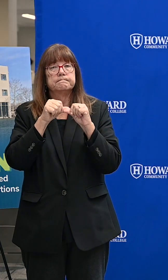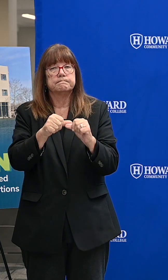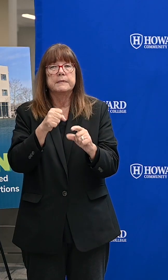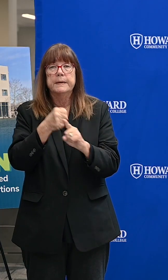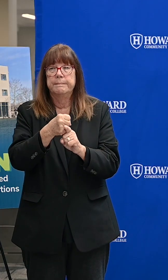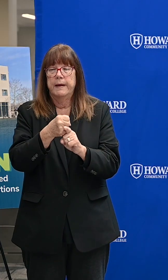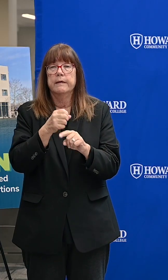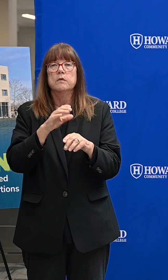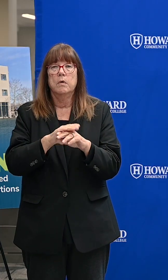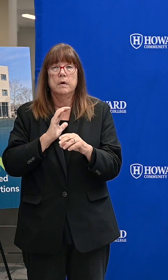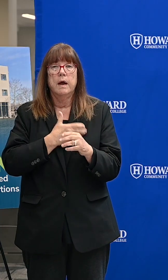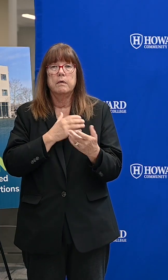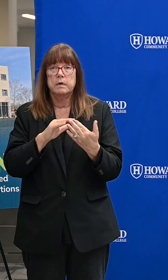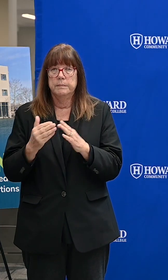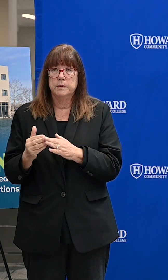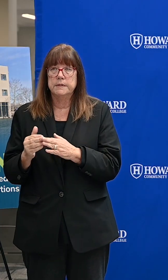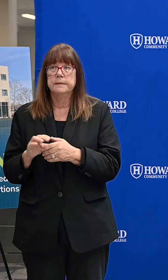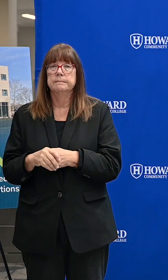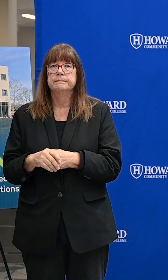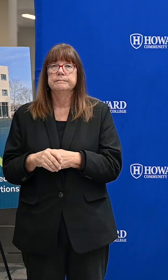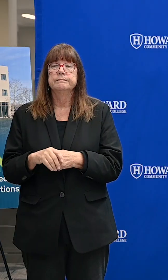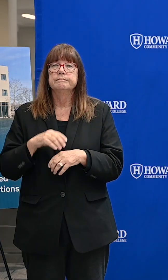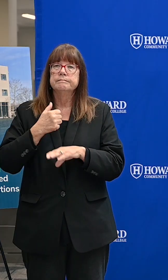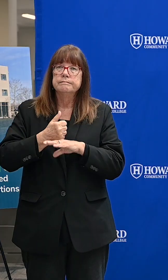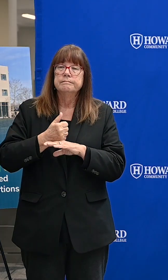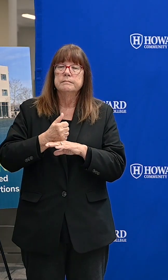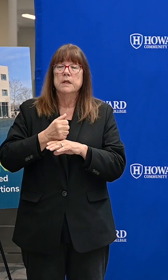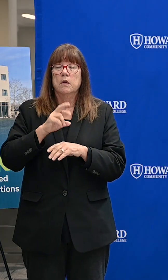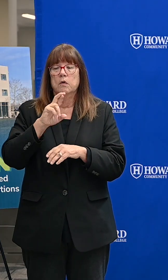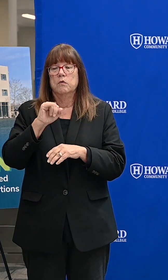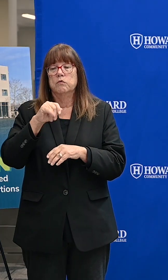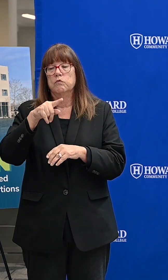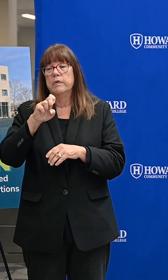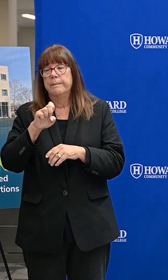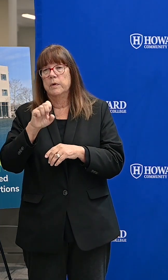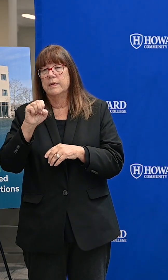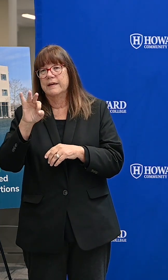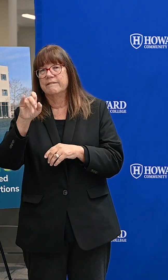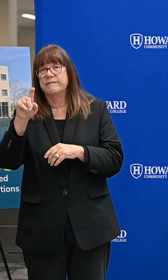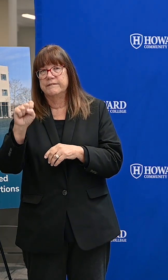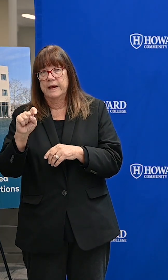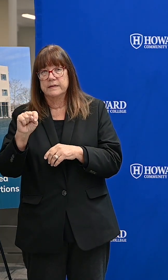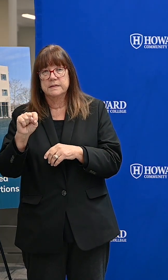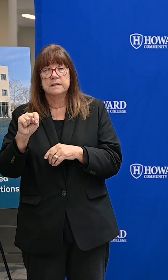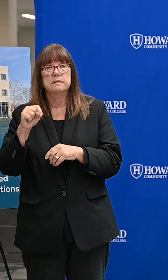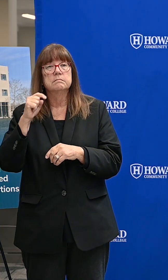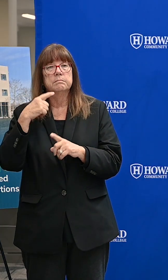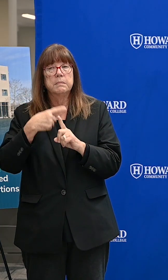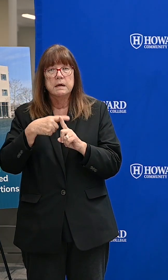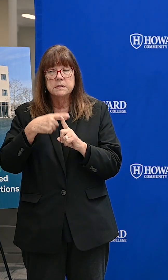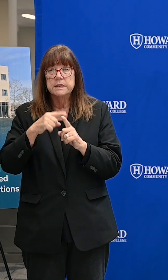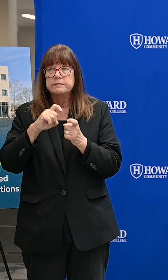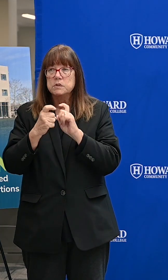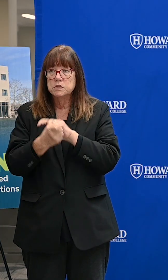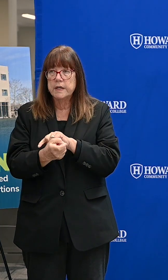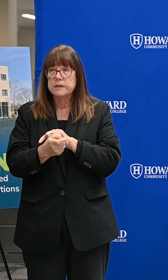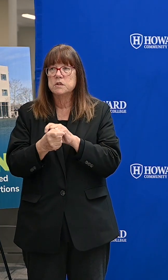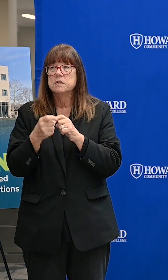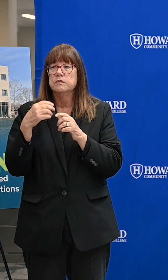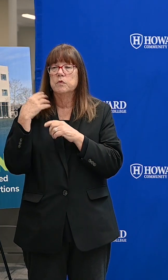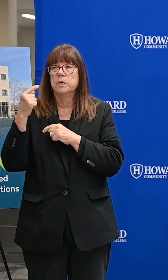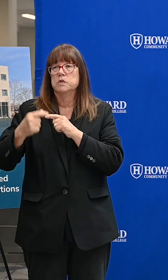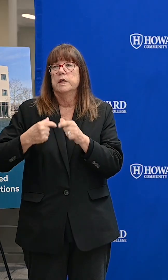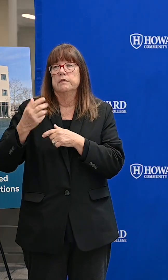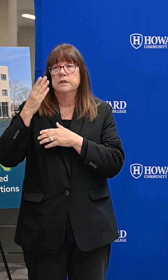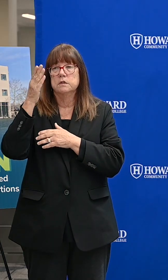impact on our community, creating ripple effect of positive change in generations